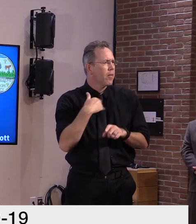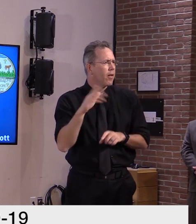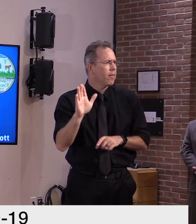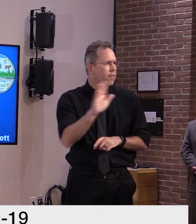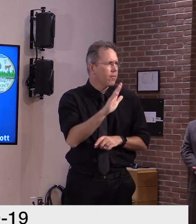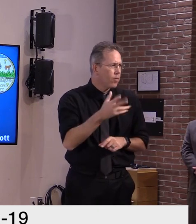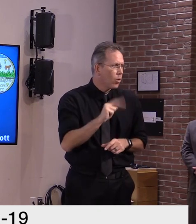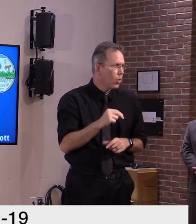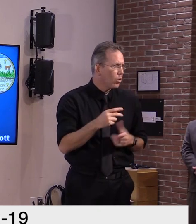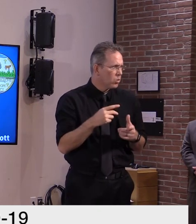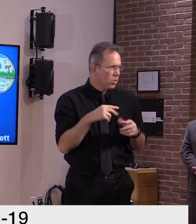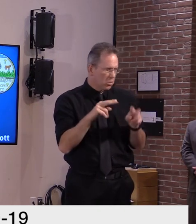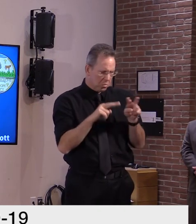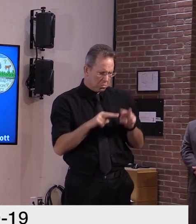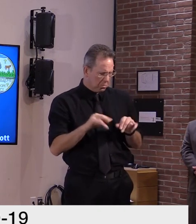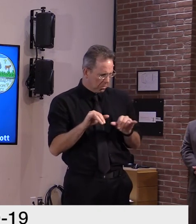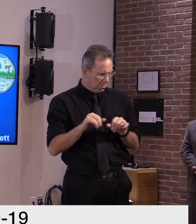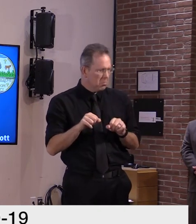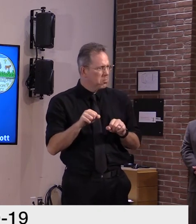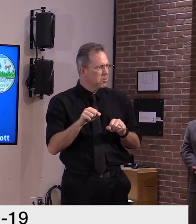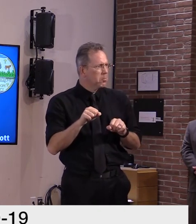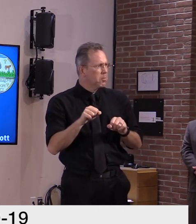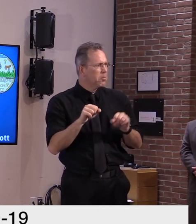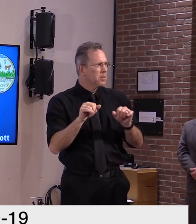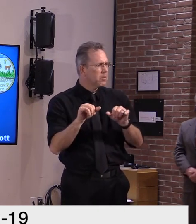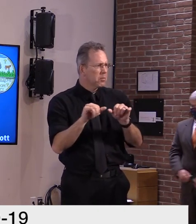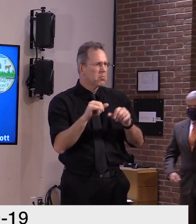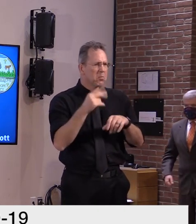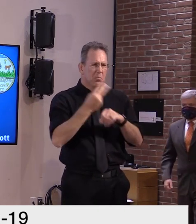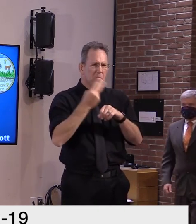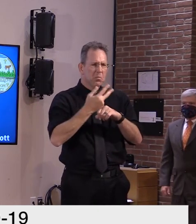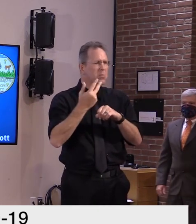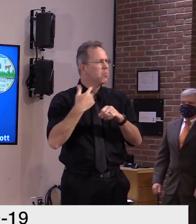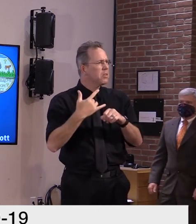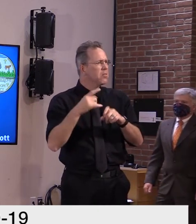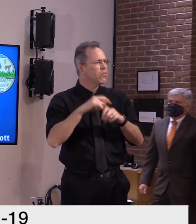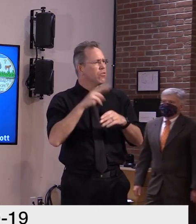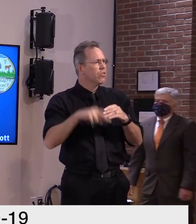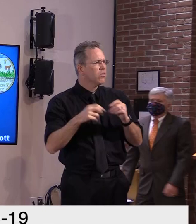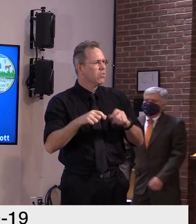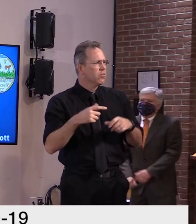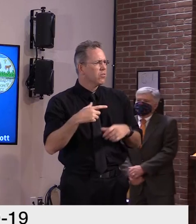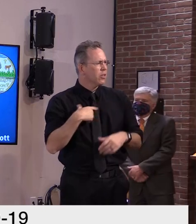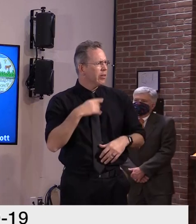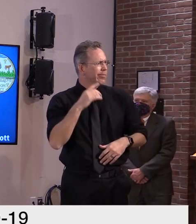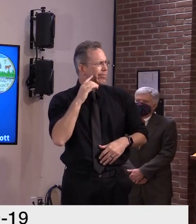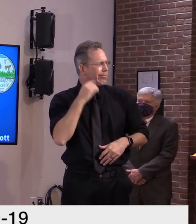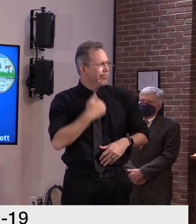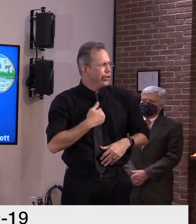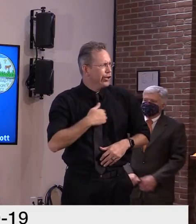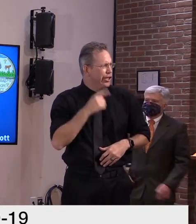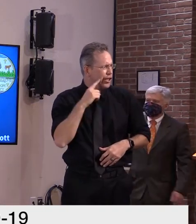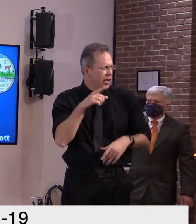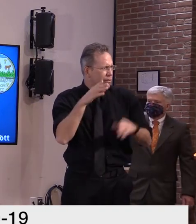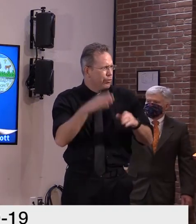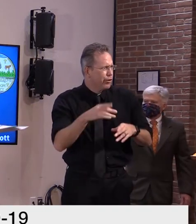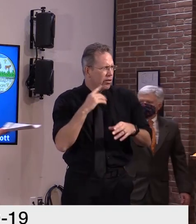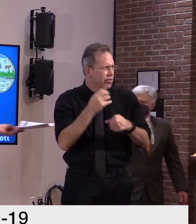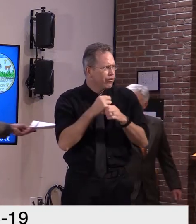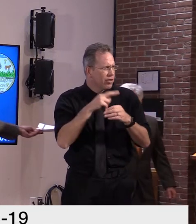pretty uniformly on target. Sorry the person you are aware of did not have such a good